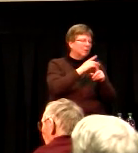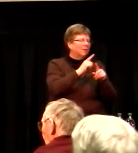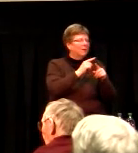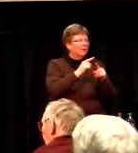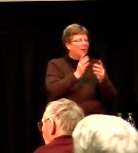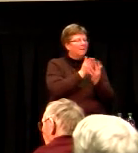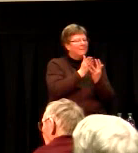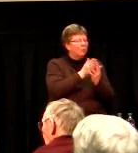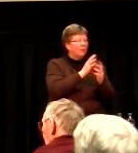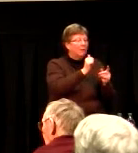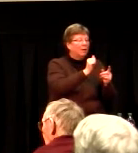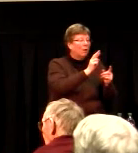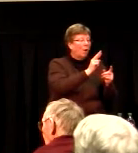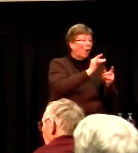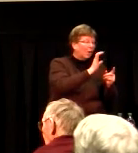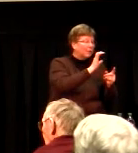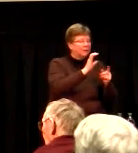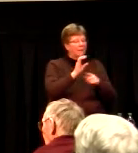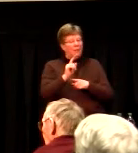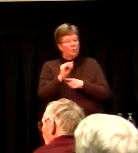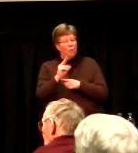tropics, changing that ratio,